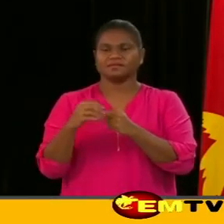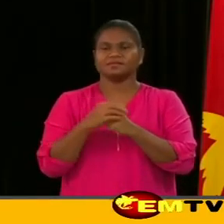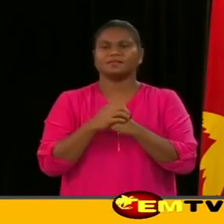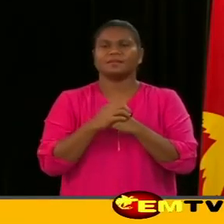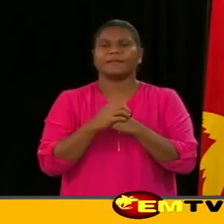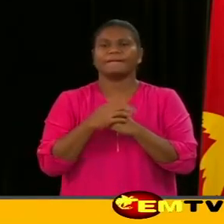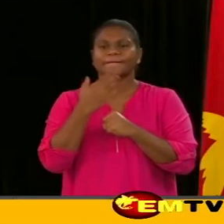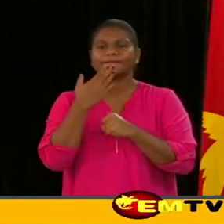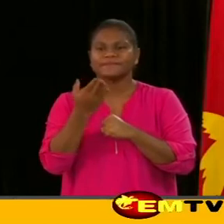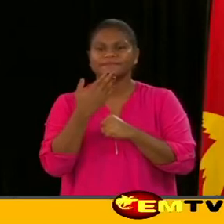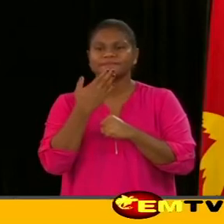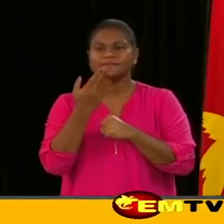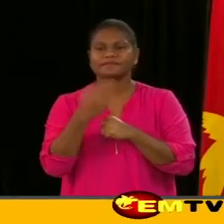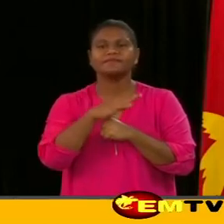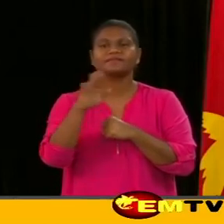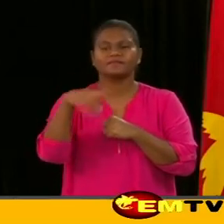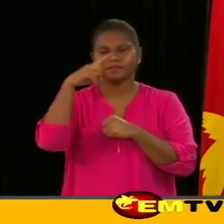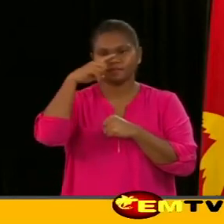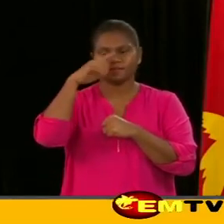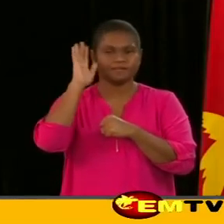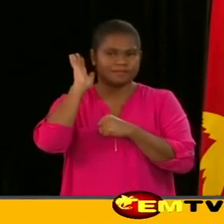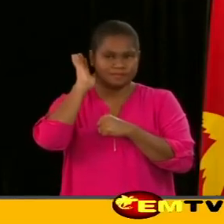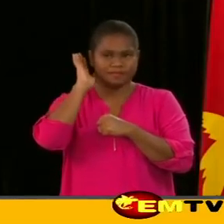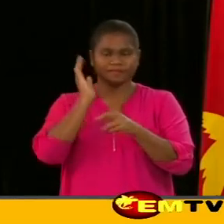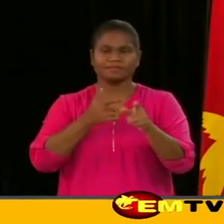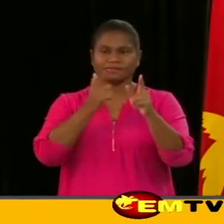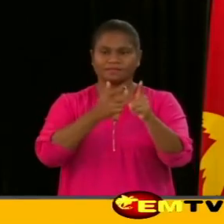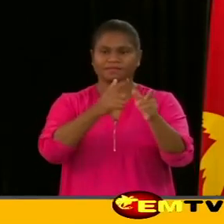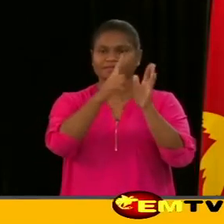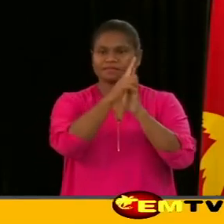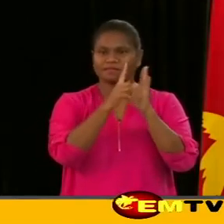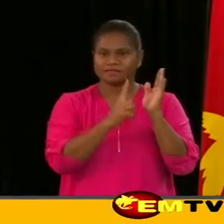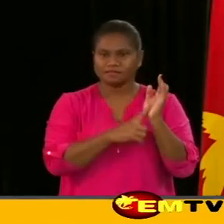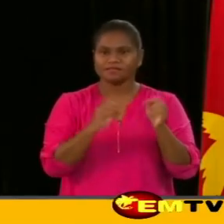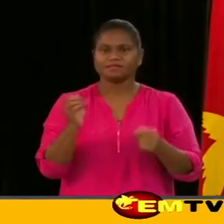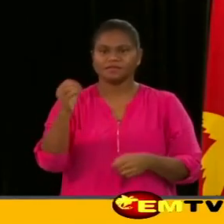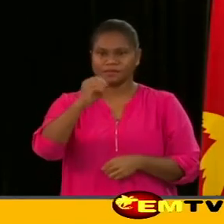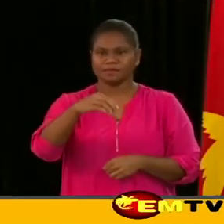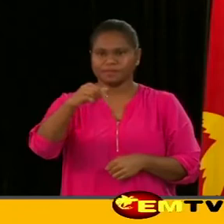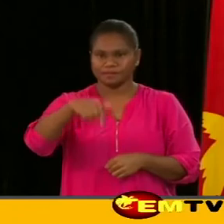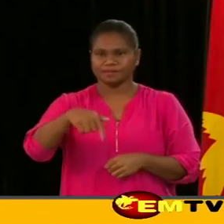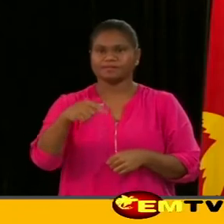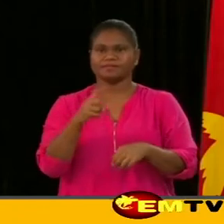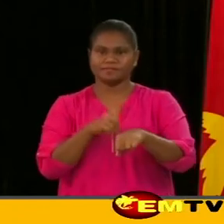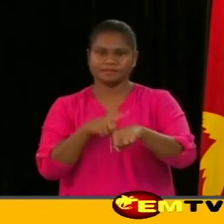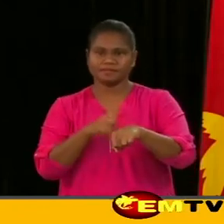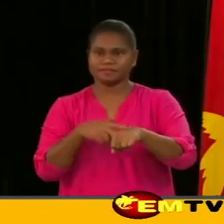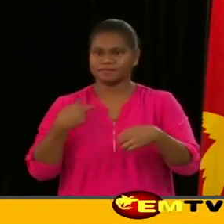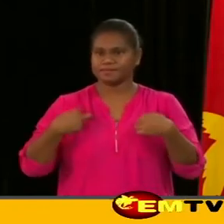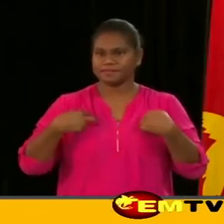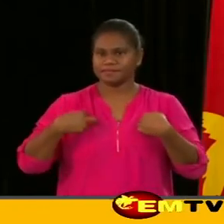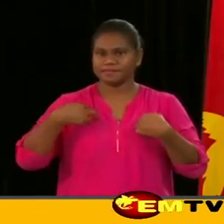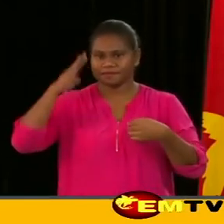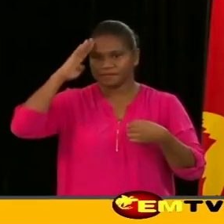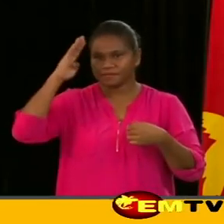talk. Thank you, true. You pla harim talk talk blow pla abiding more rules. Me pla set him inside lo this la state of emergency.